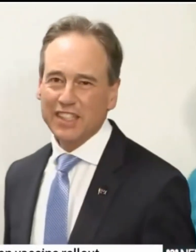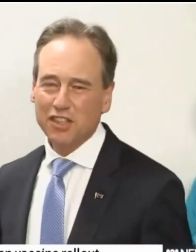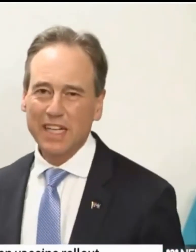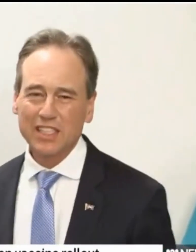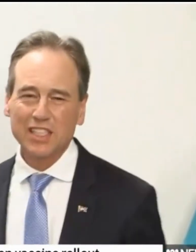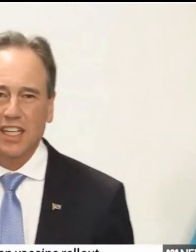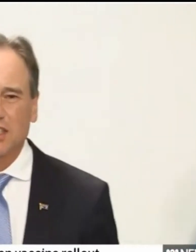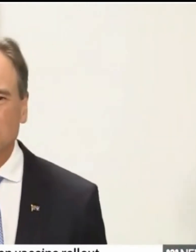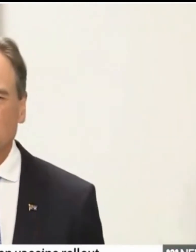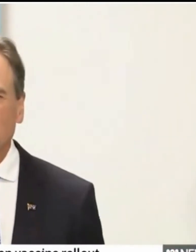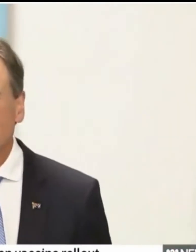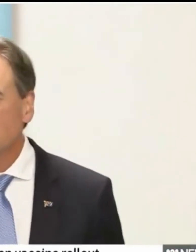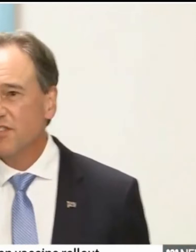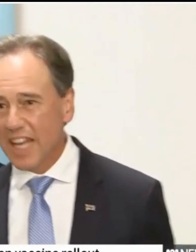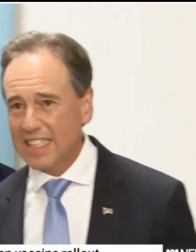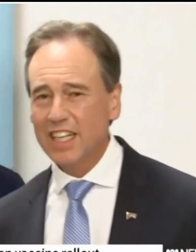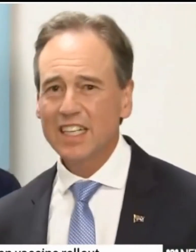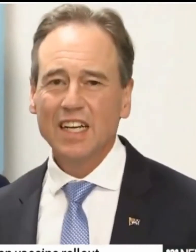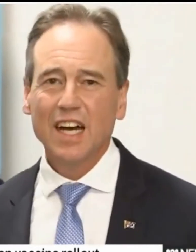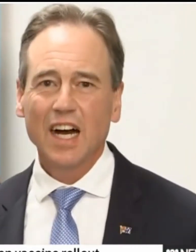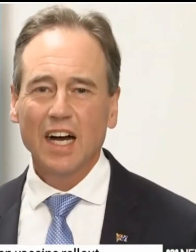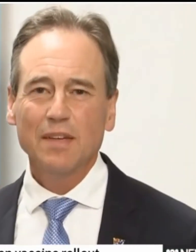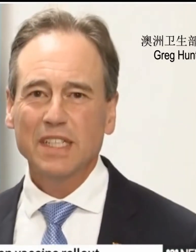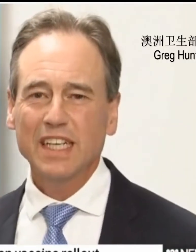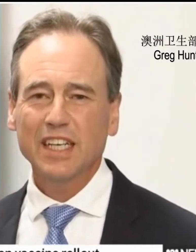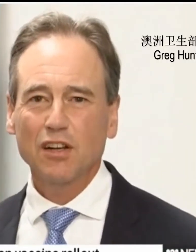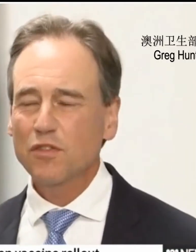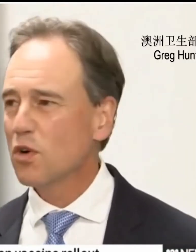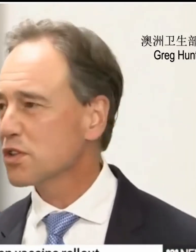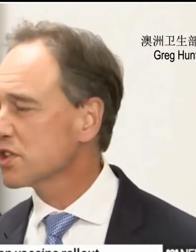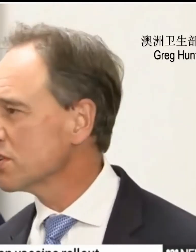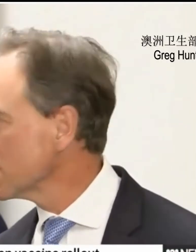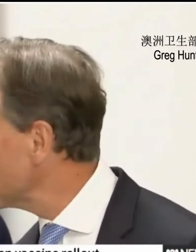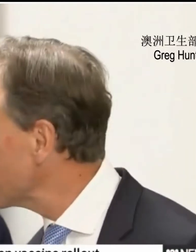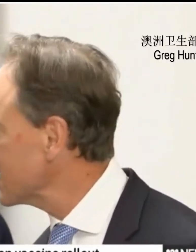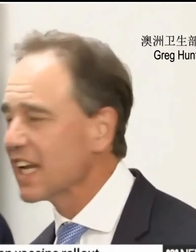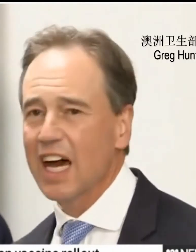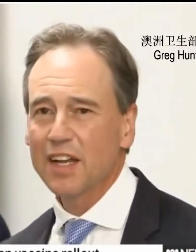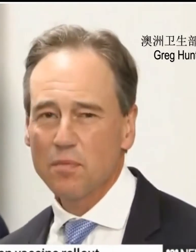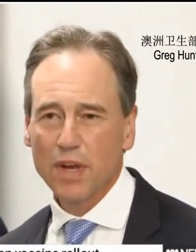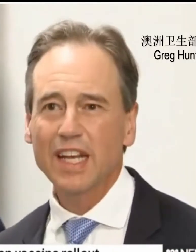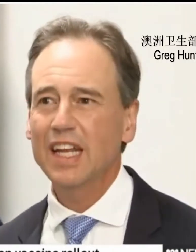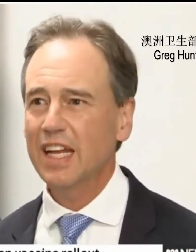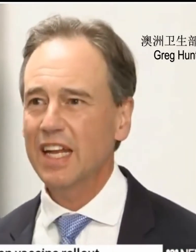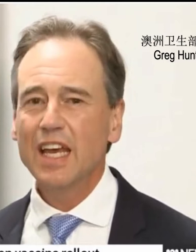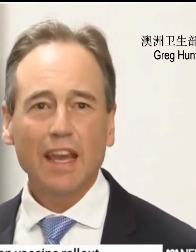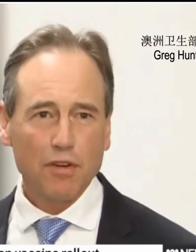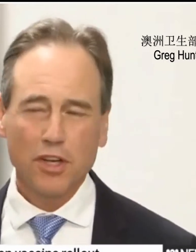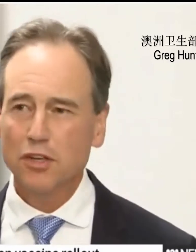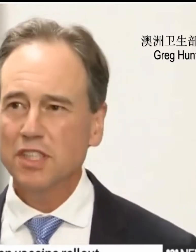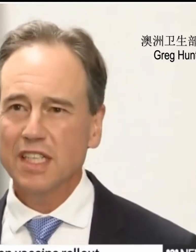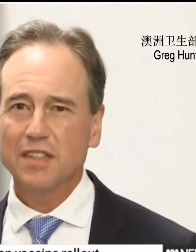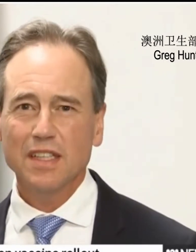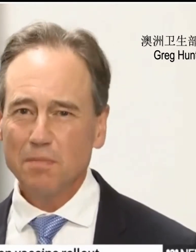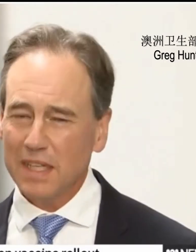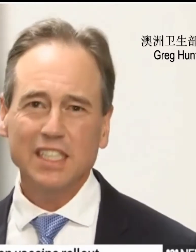much. Thanks very much to Vanessa, in particular, of course, to Julia Gillard and Brendan and everybody